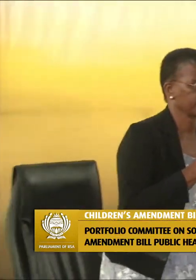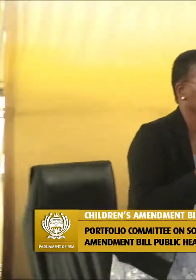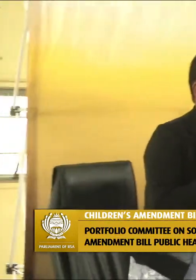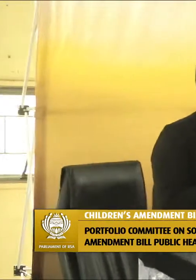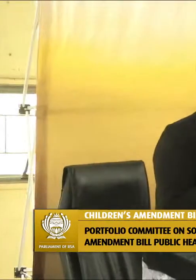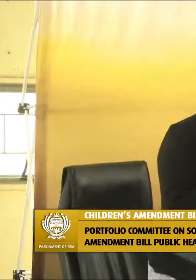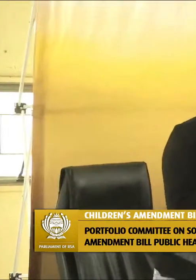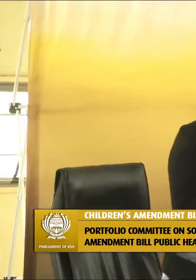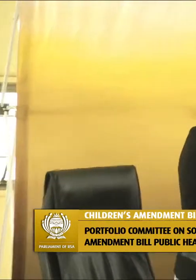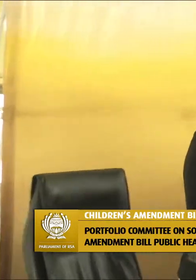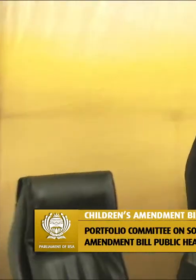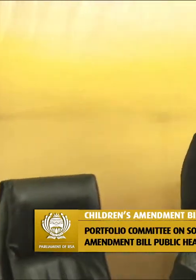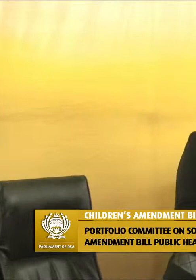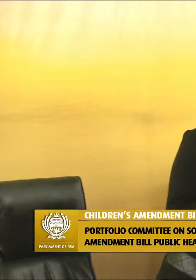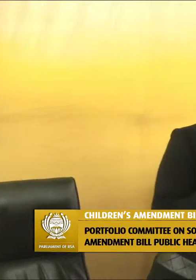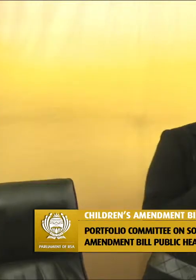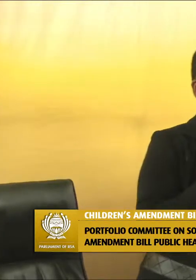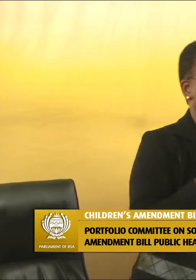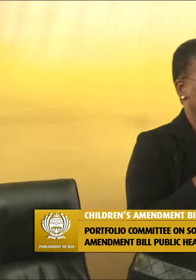Good morning.